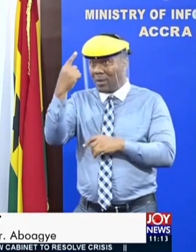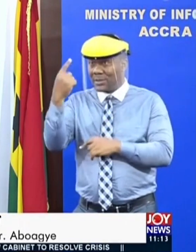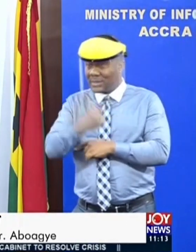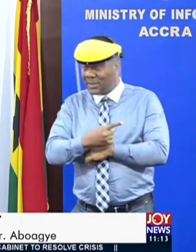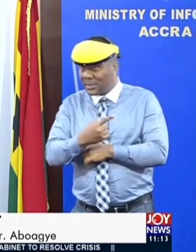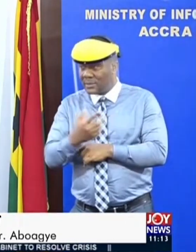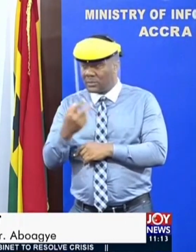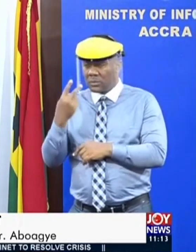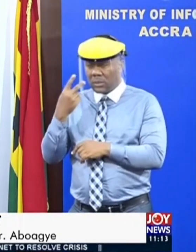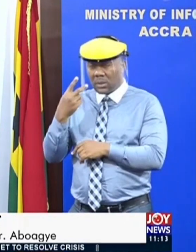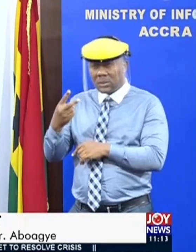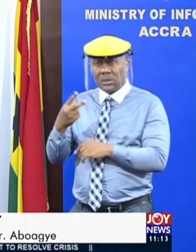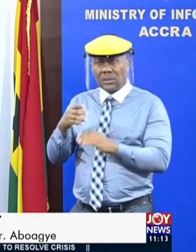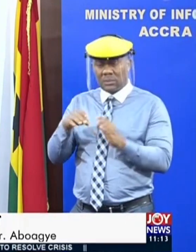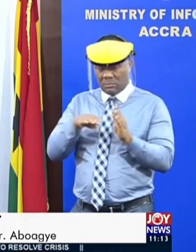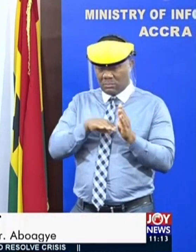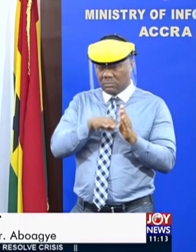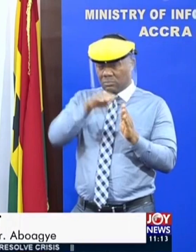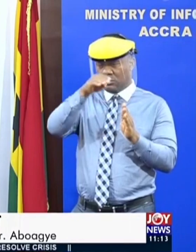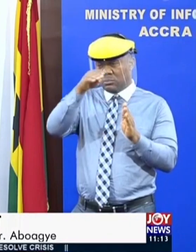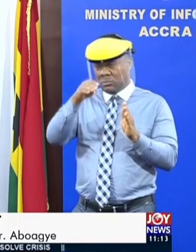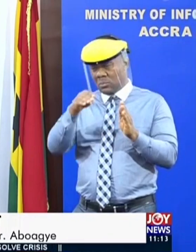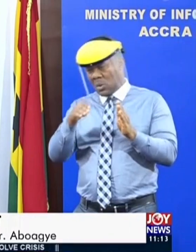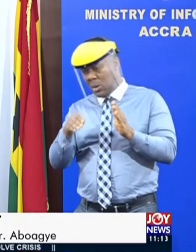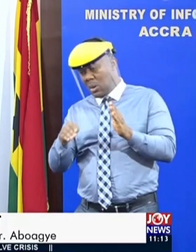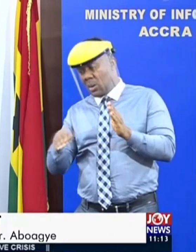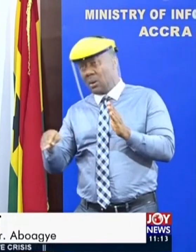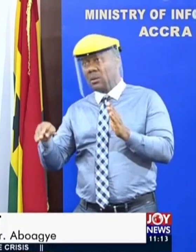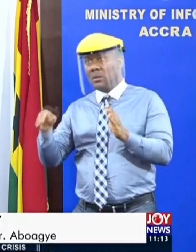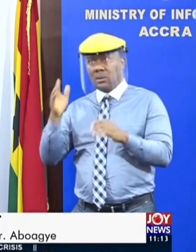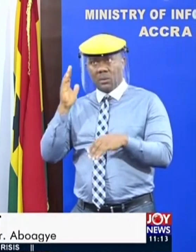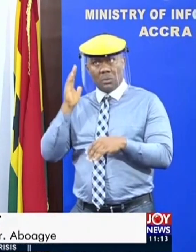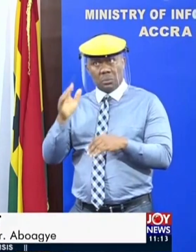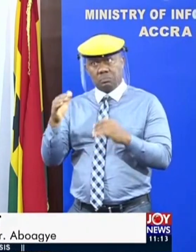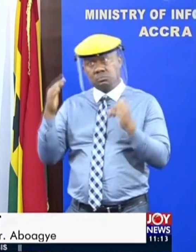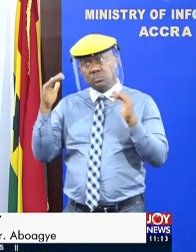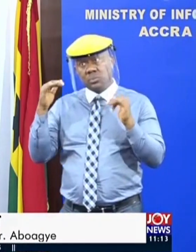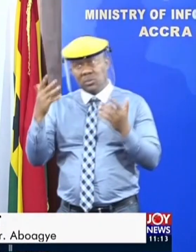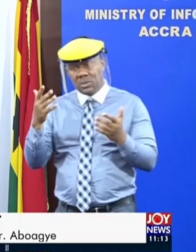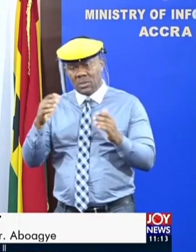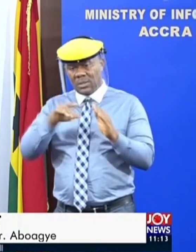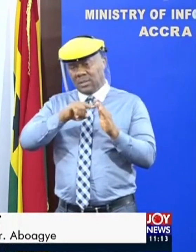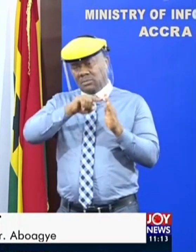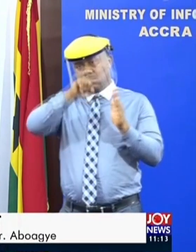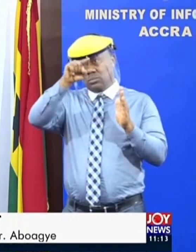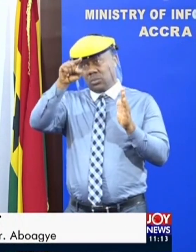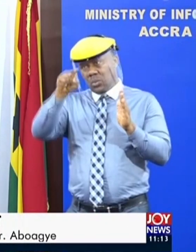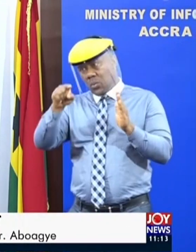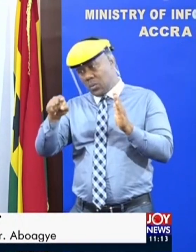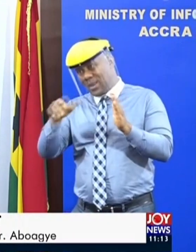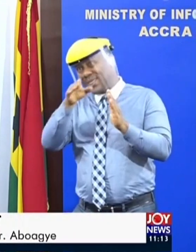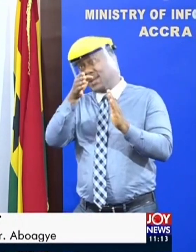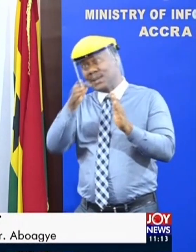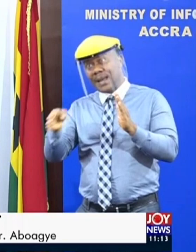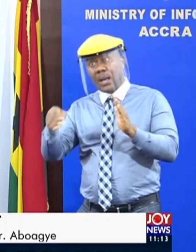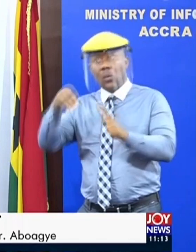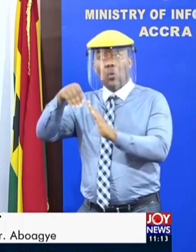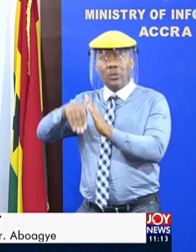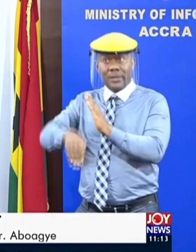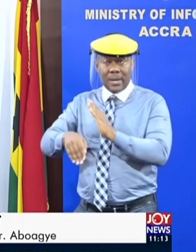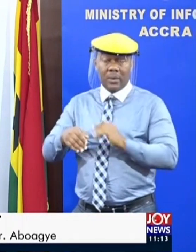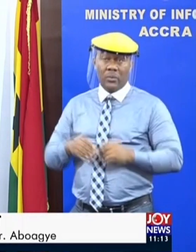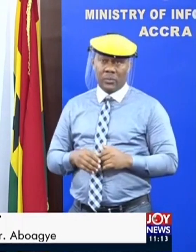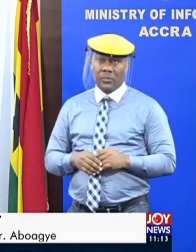a decline, a continuous decline, that we're hoping that it will continue as we all continue to increase our adherence to the